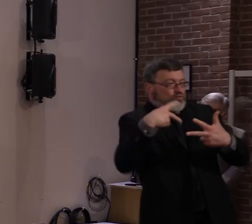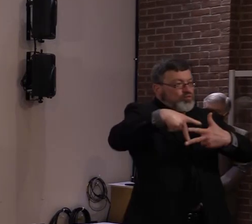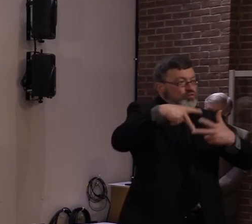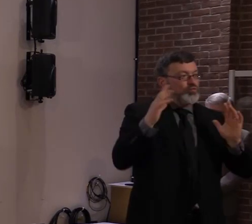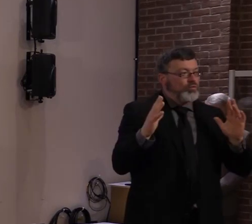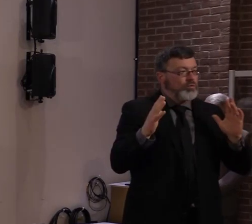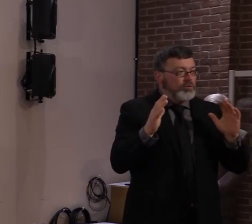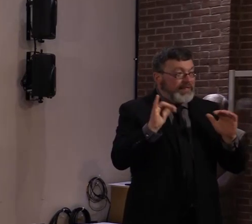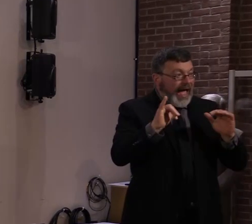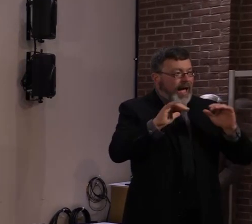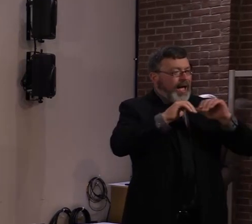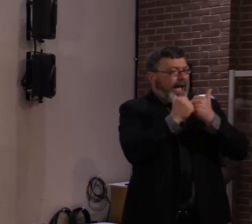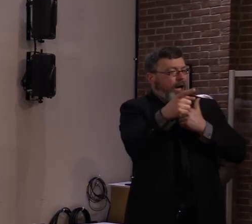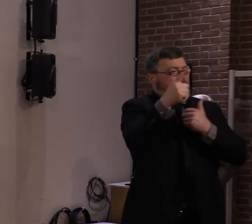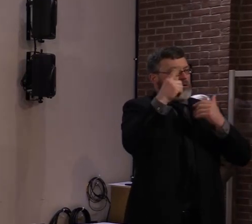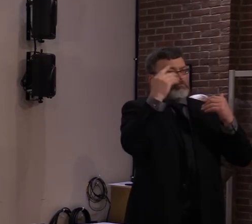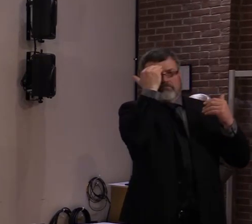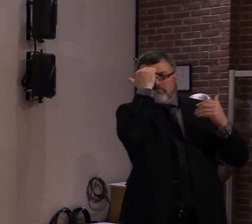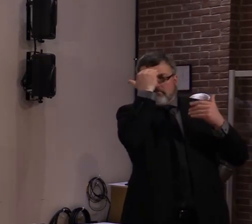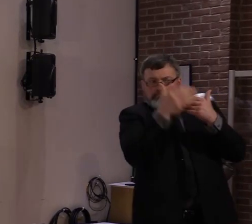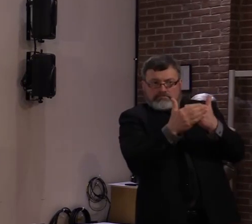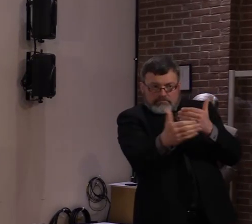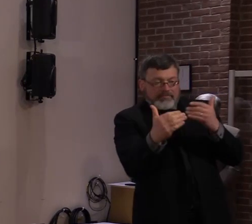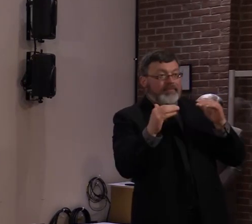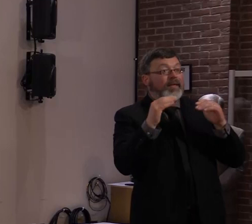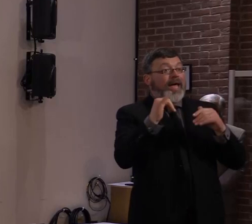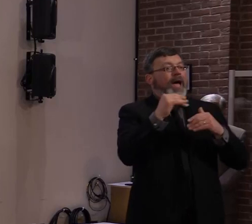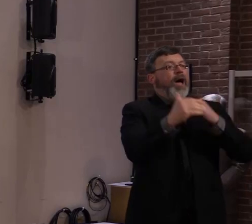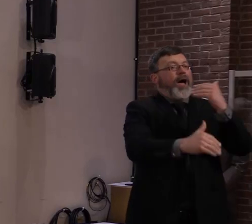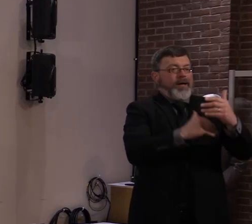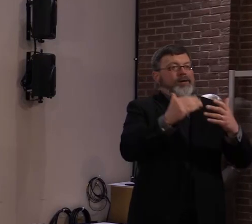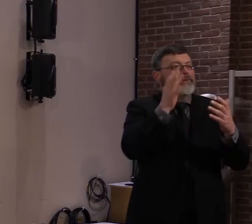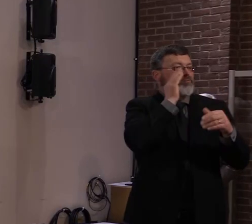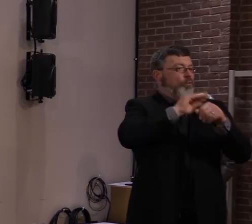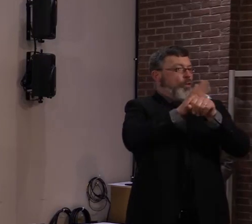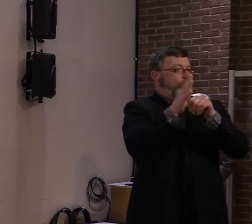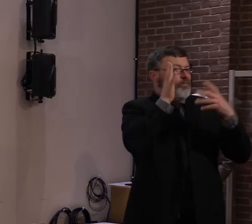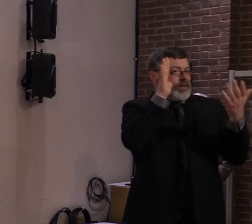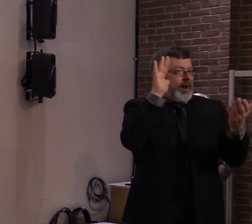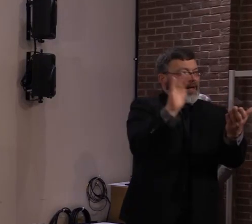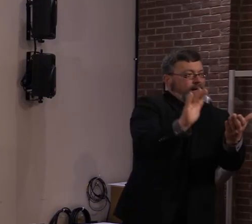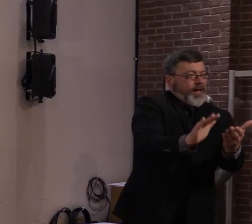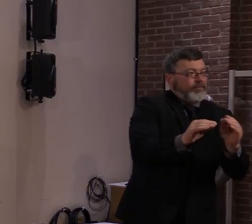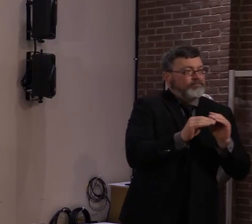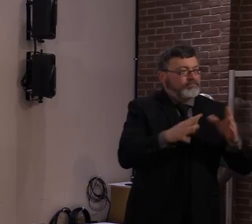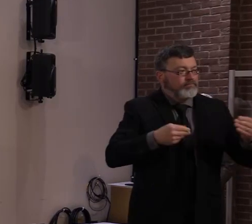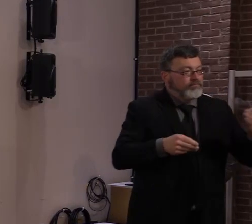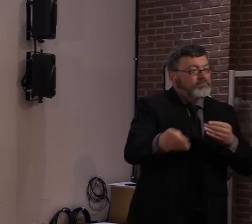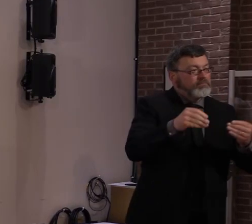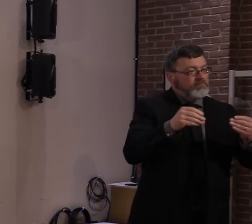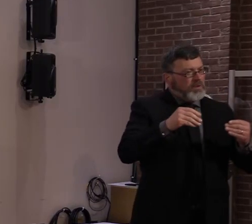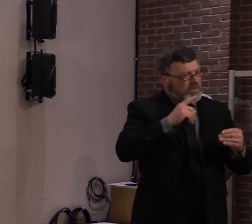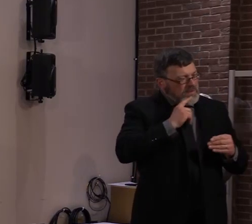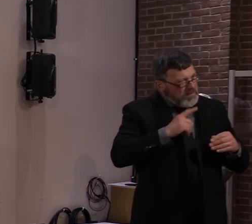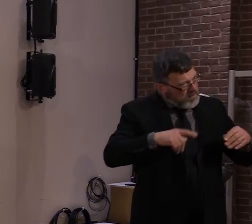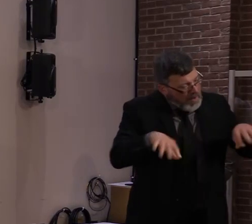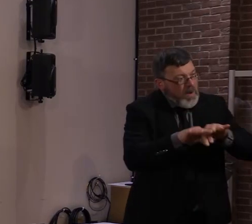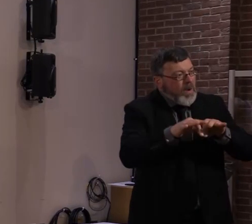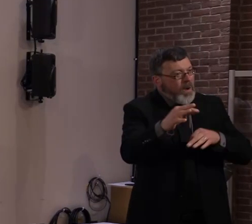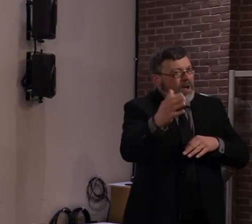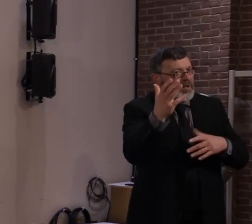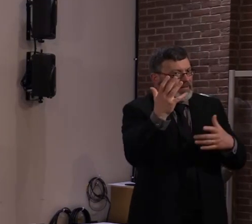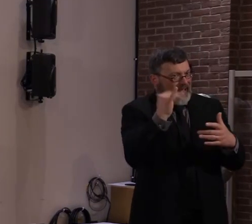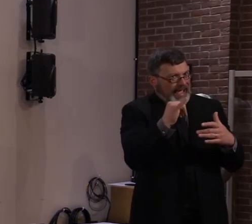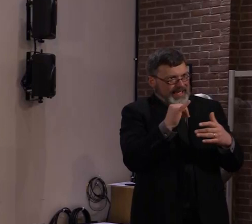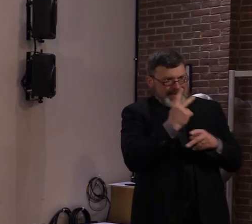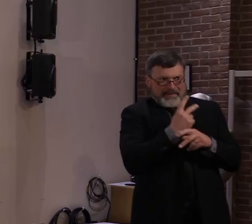end does its job. And by that I mean, of course, vaccination. We continue to be extremely proud of the progress we've made